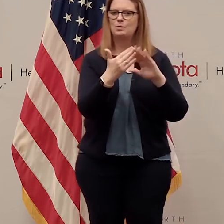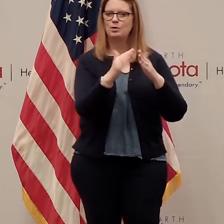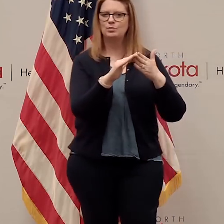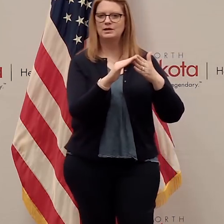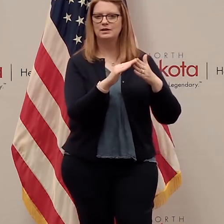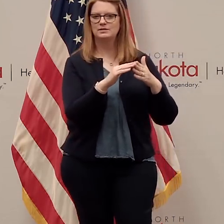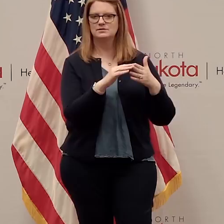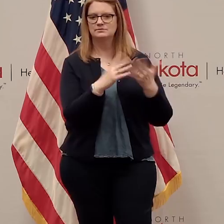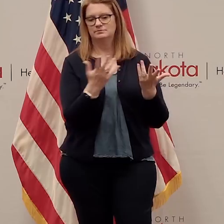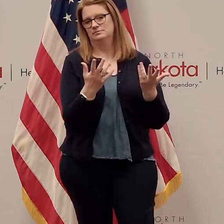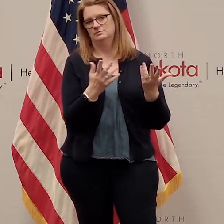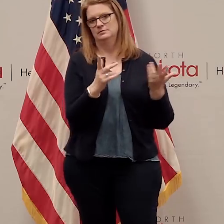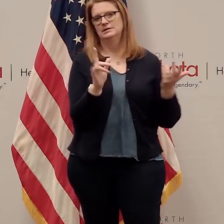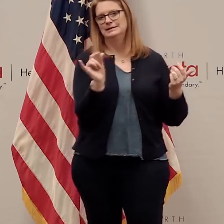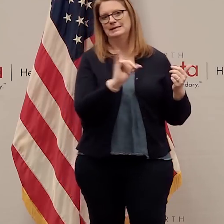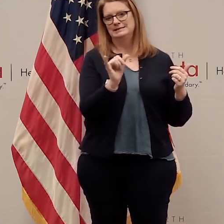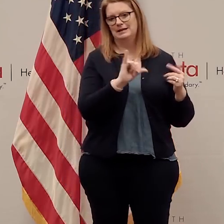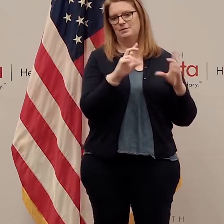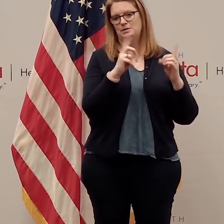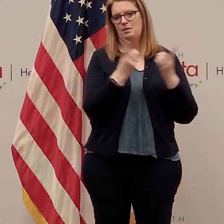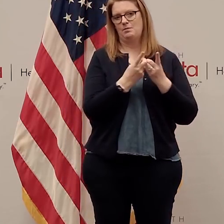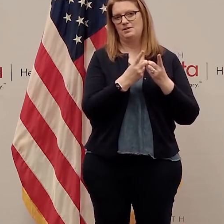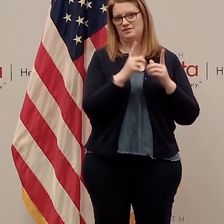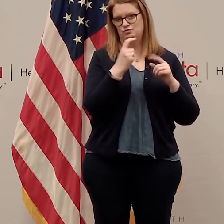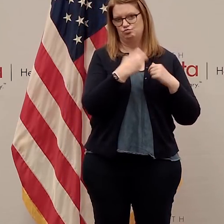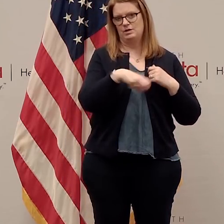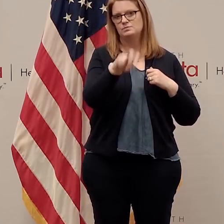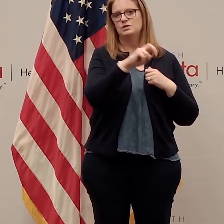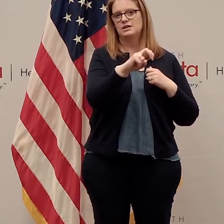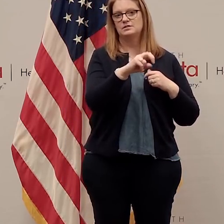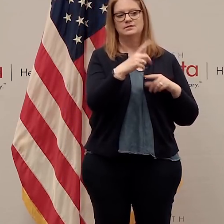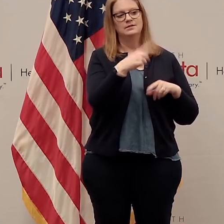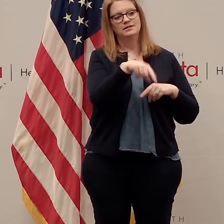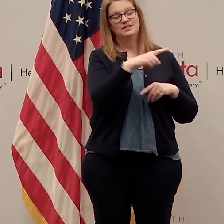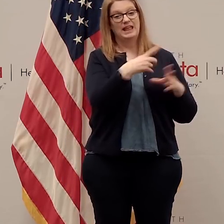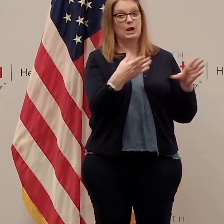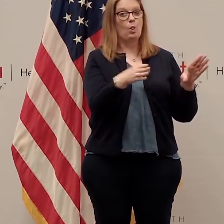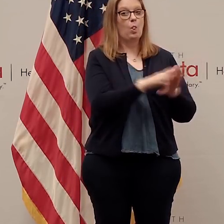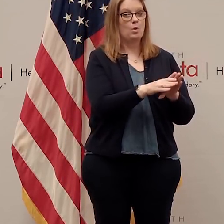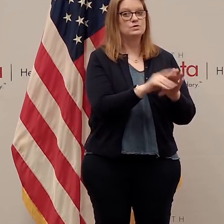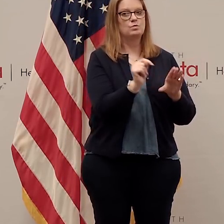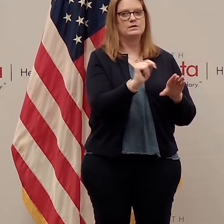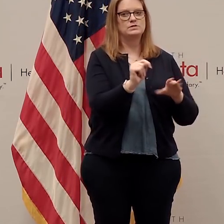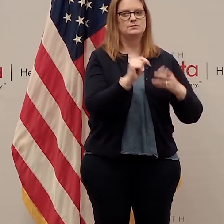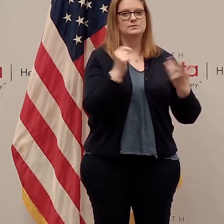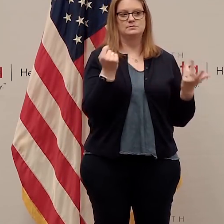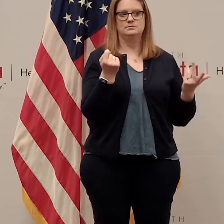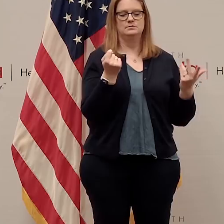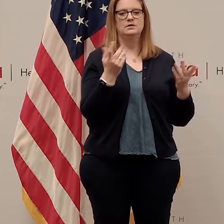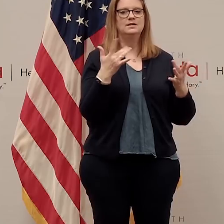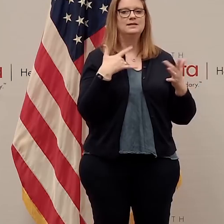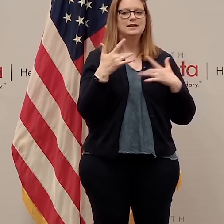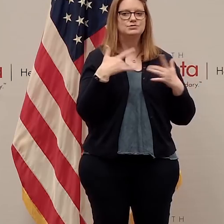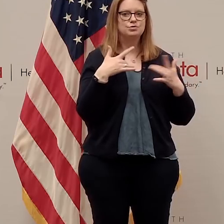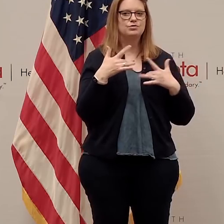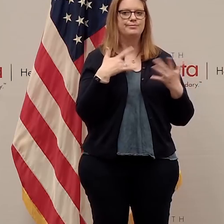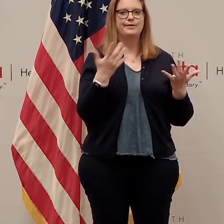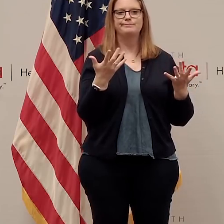ended up doing the same thing that the Department of Transportation did for a while, which was close those restrooms because they were concerned